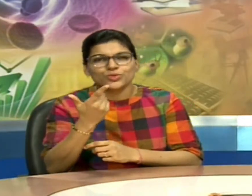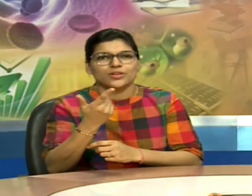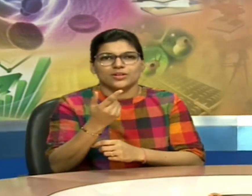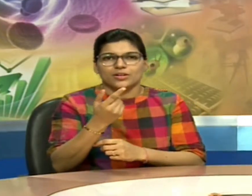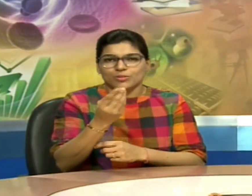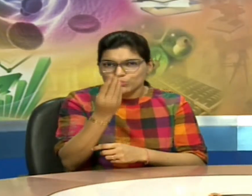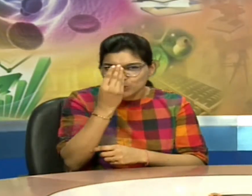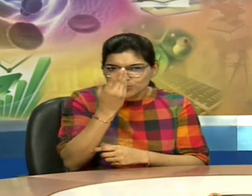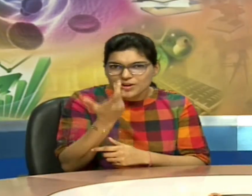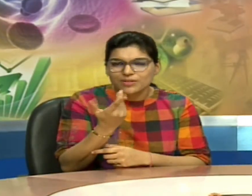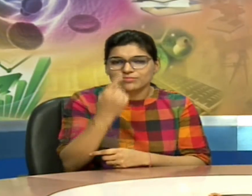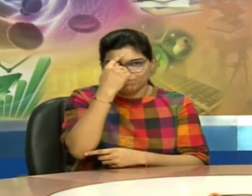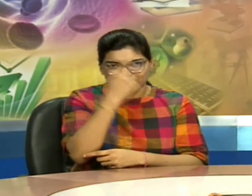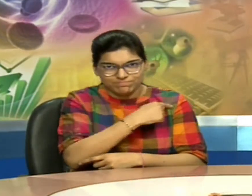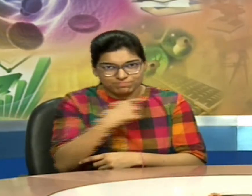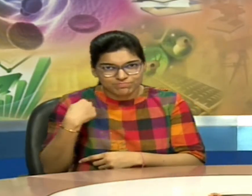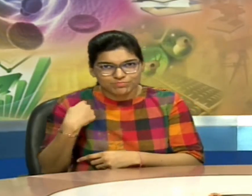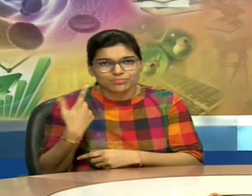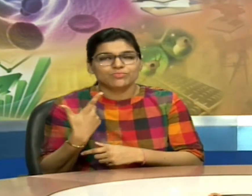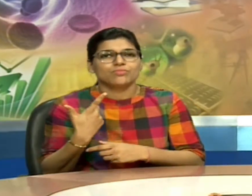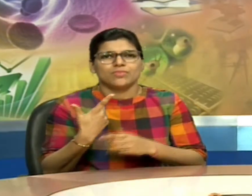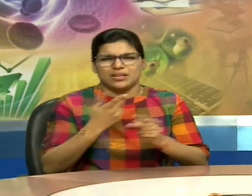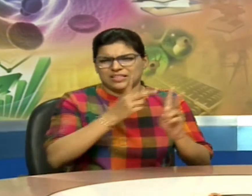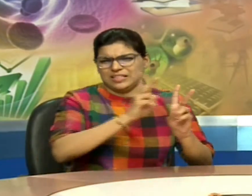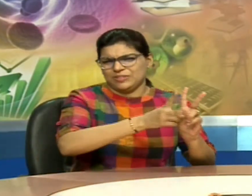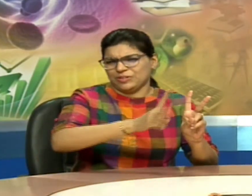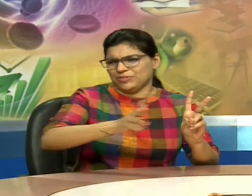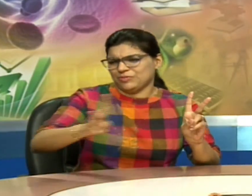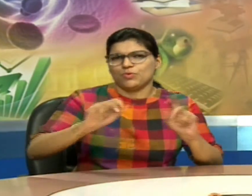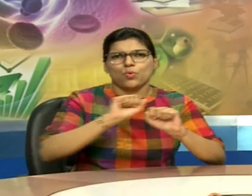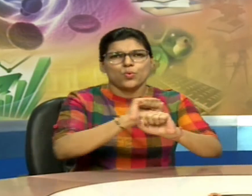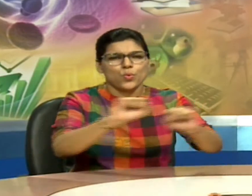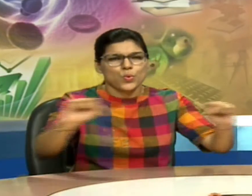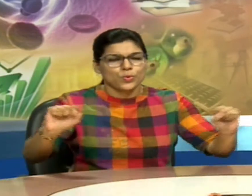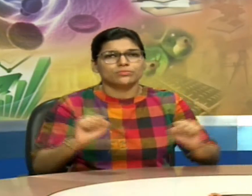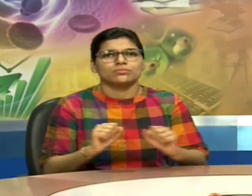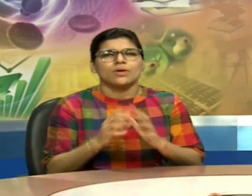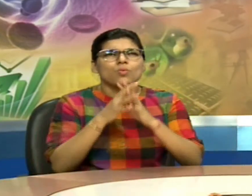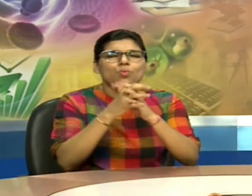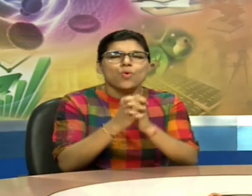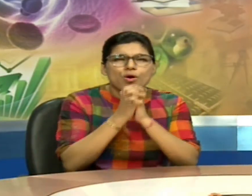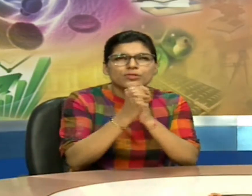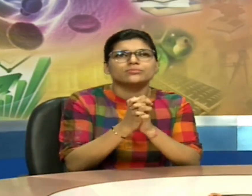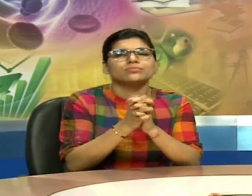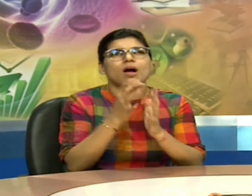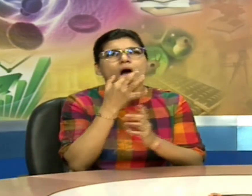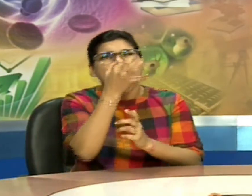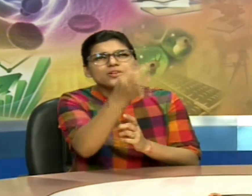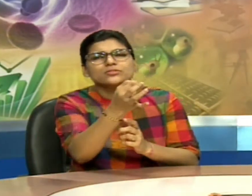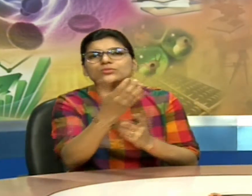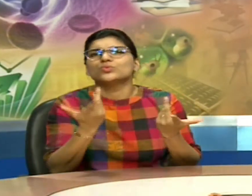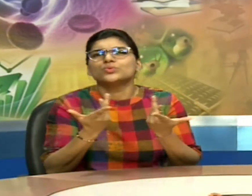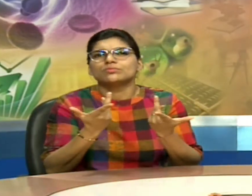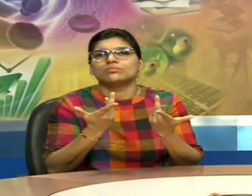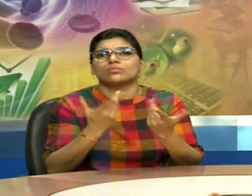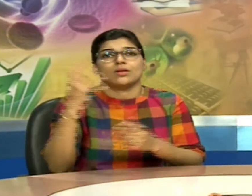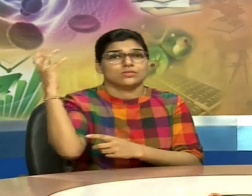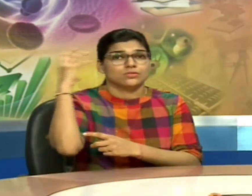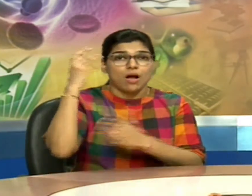culture, Hindu, Muslim, Sikh, Isai, we all know we all have different beliefs,